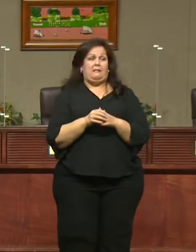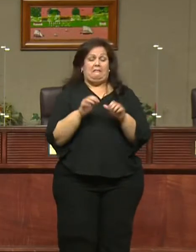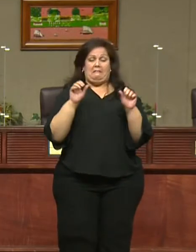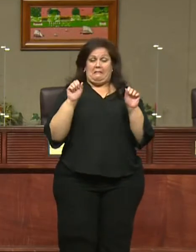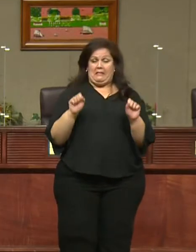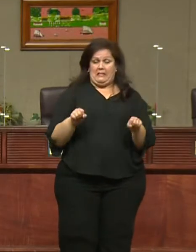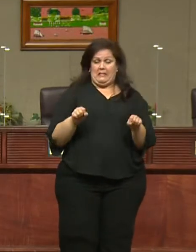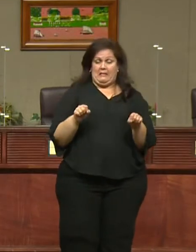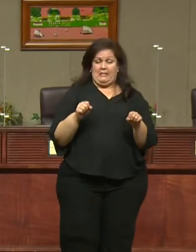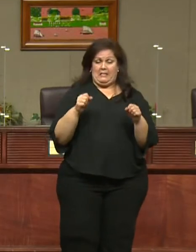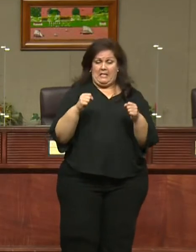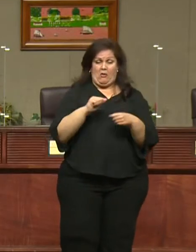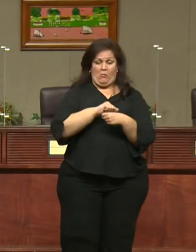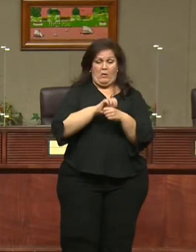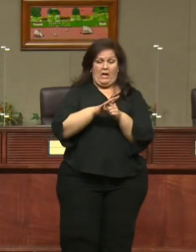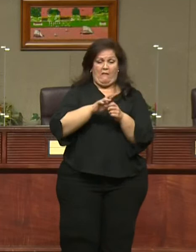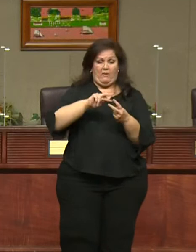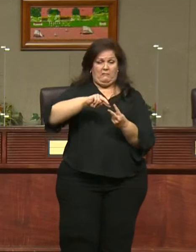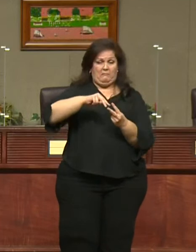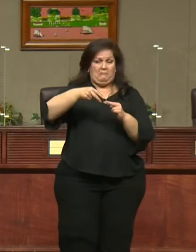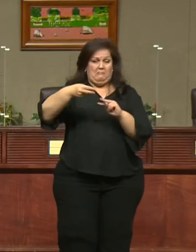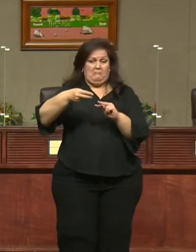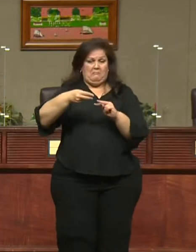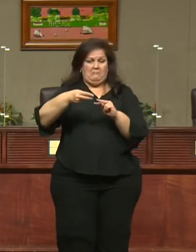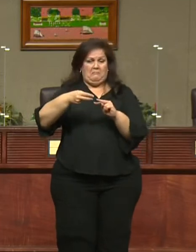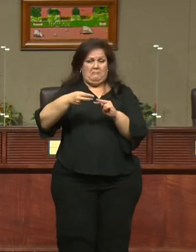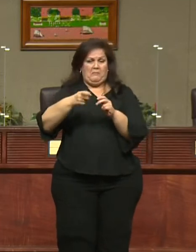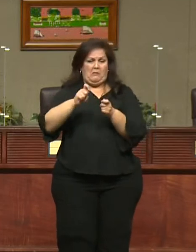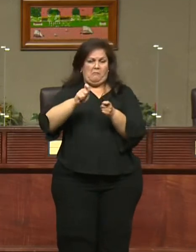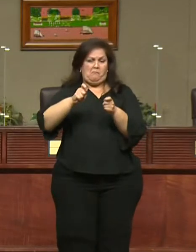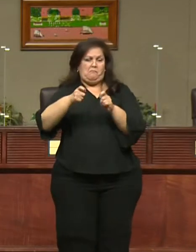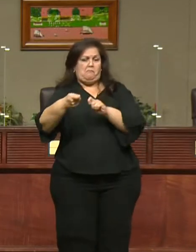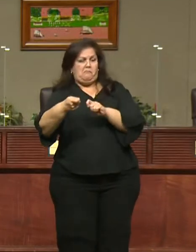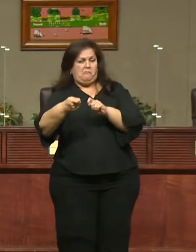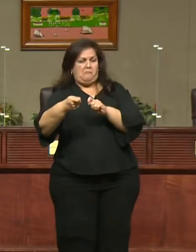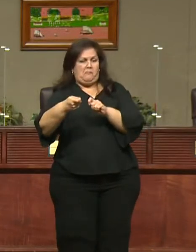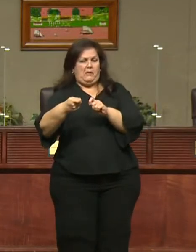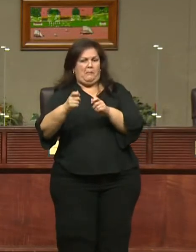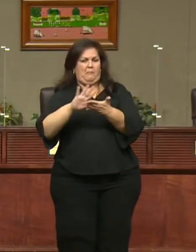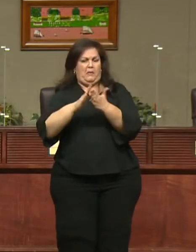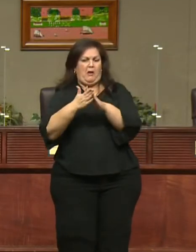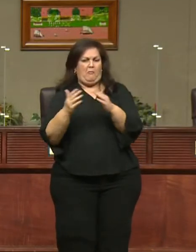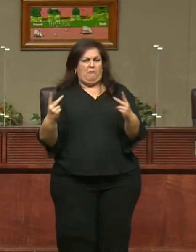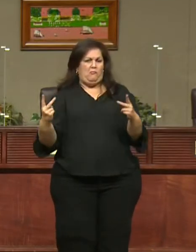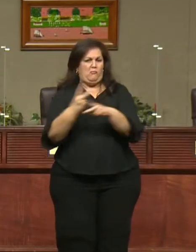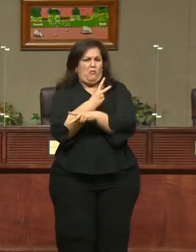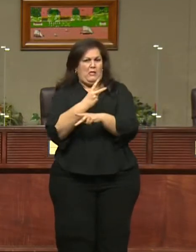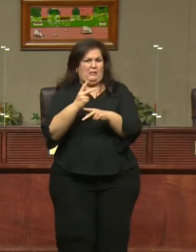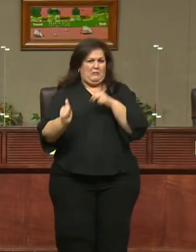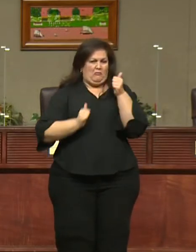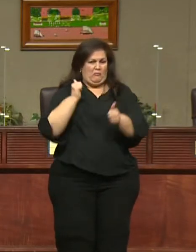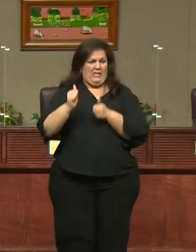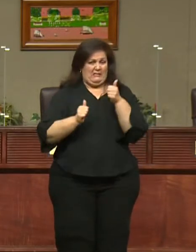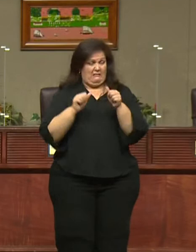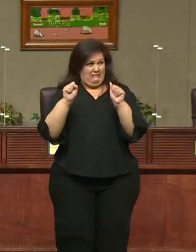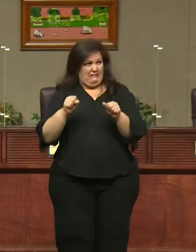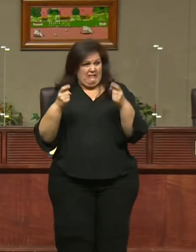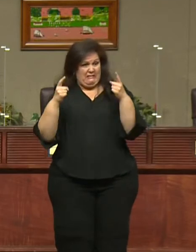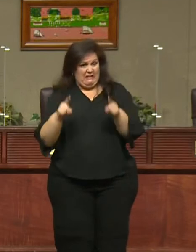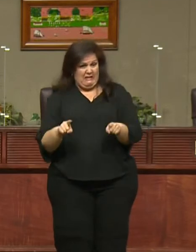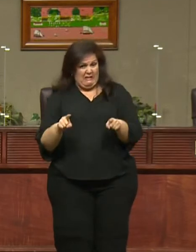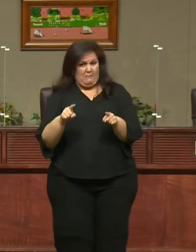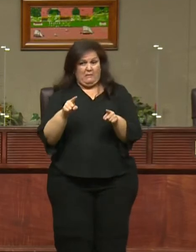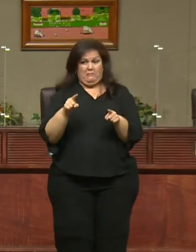aggressive variant develop? And what that will do to the segment of the population that is